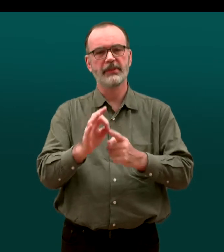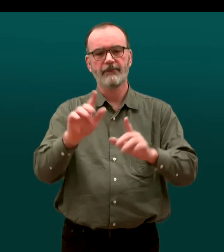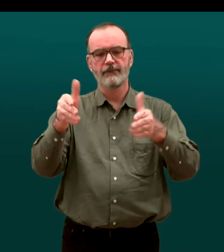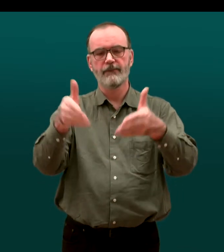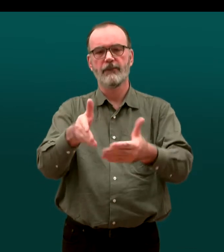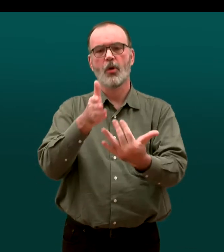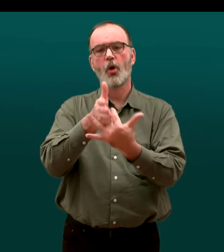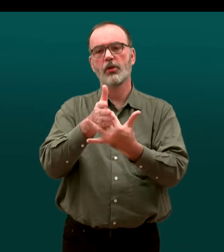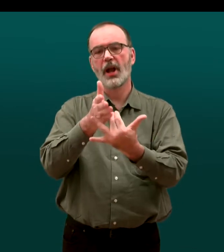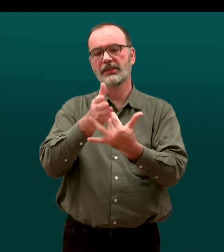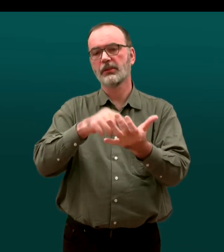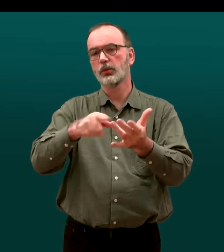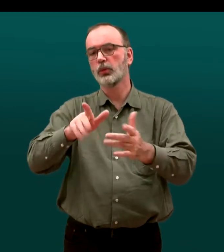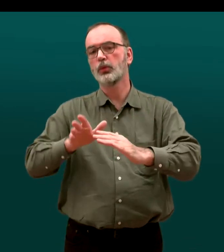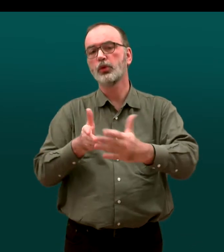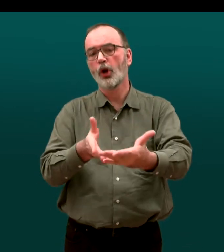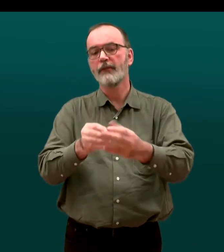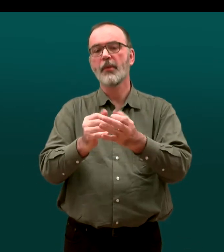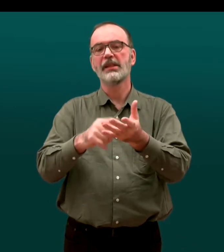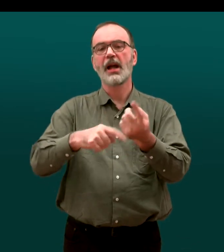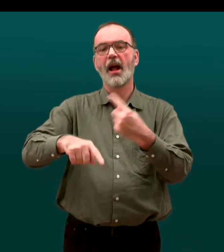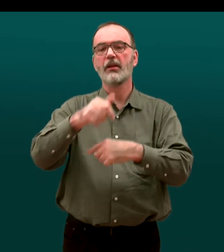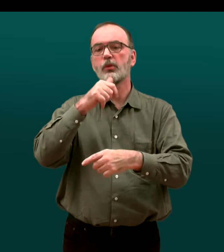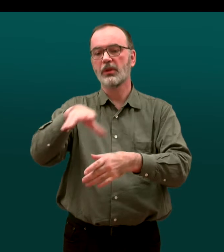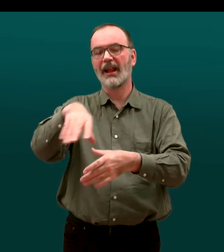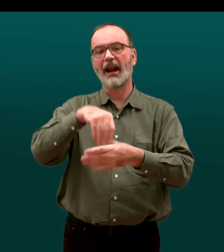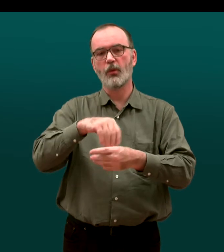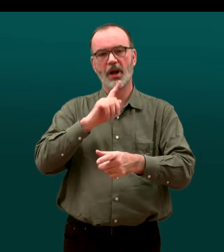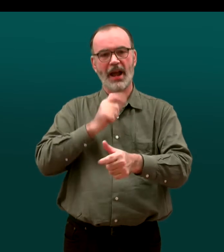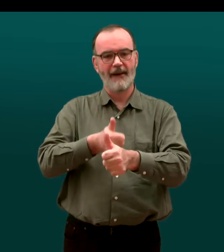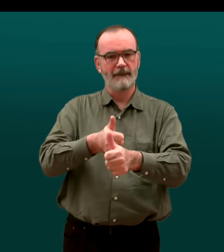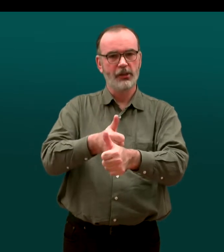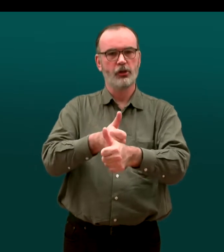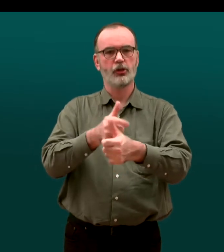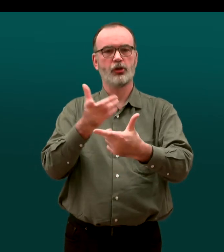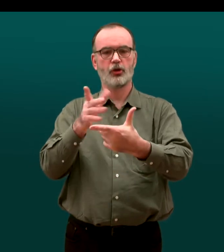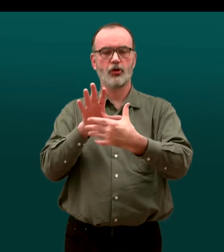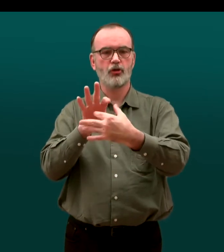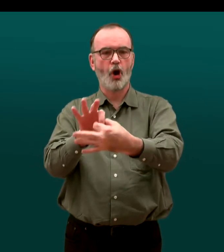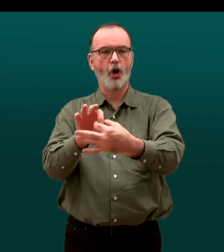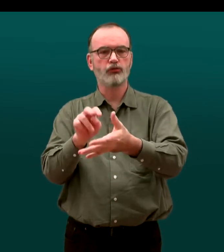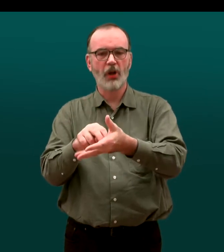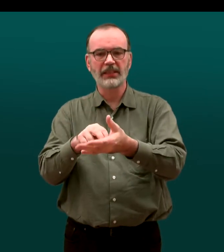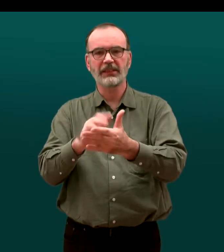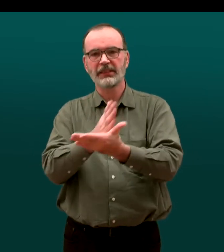Ensure specific focus on access to services for BSL users is included in advocacy contract monitoring